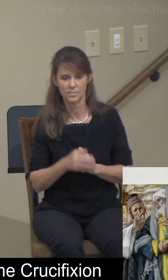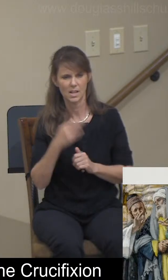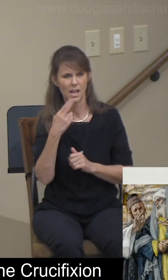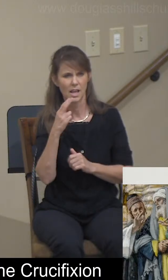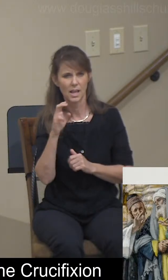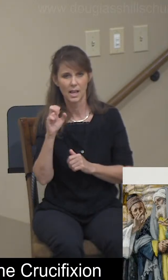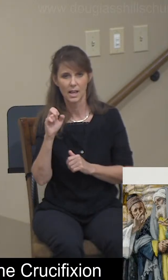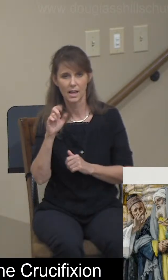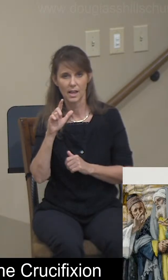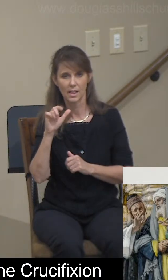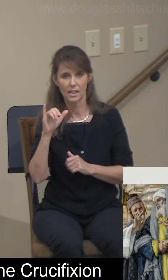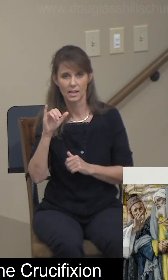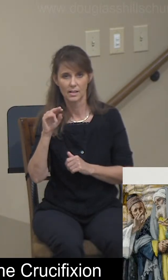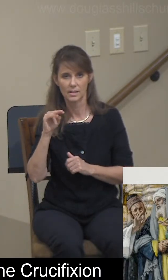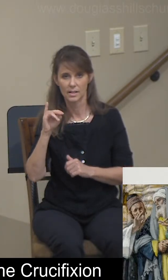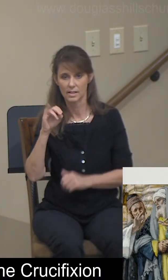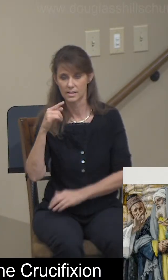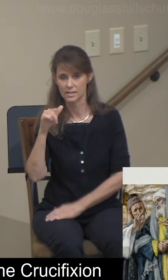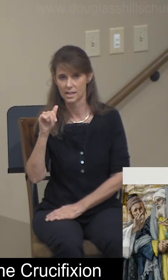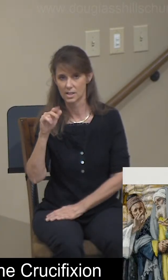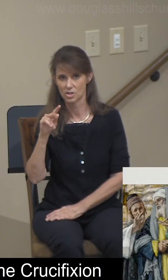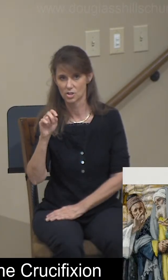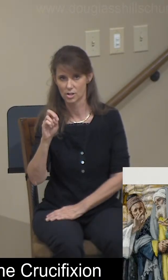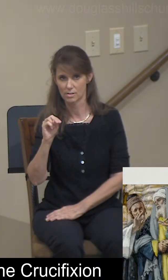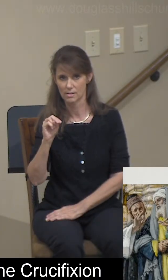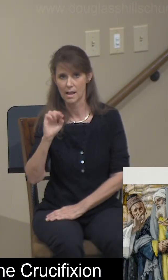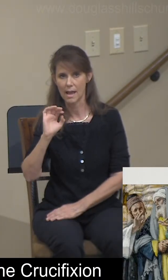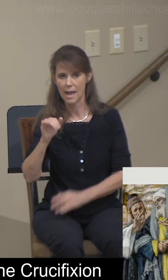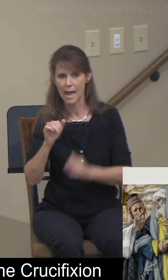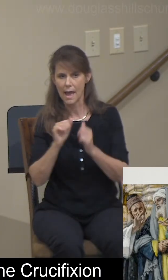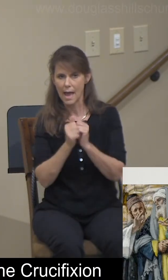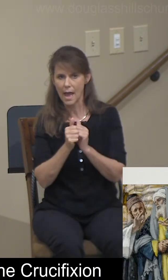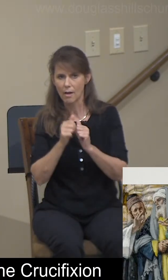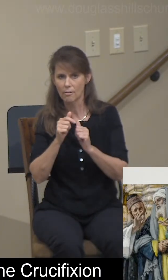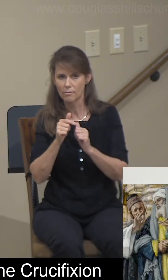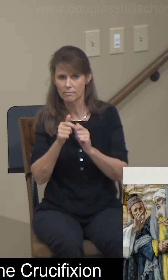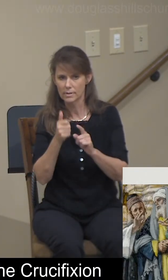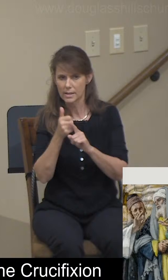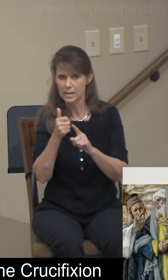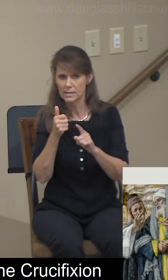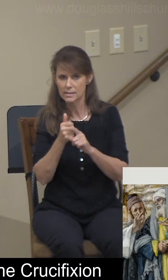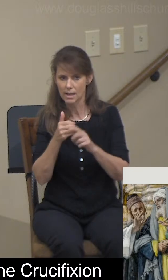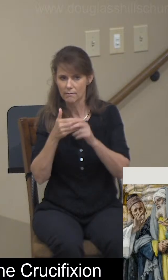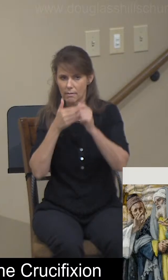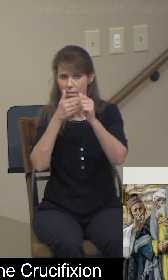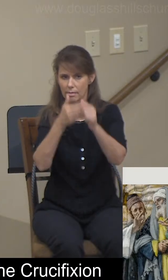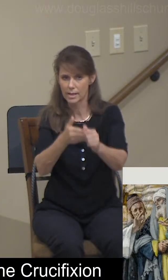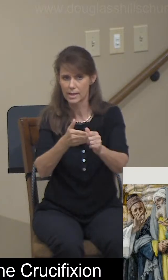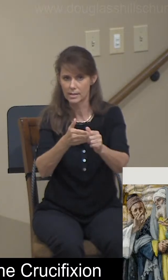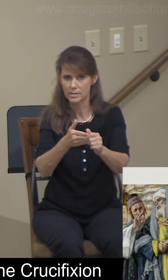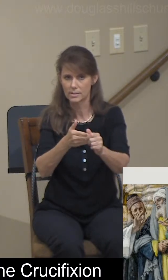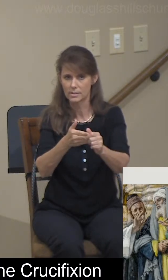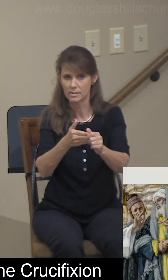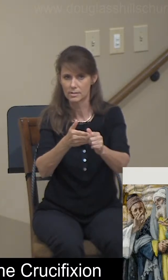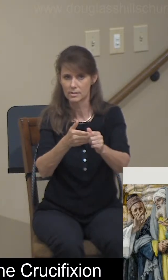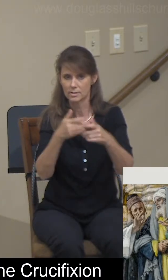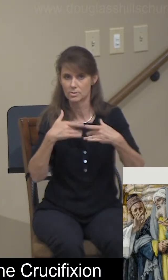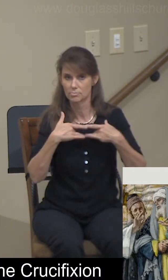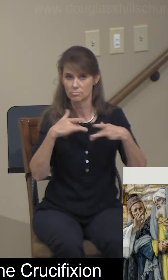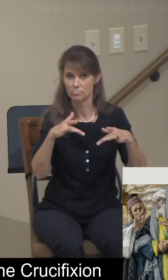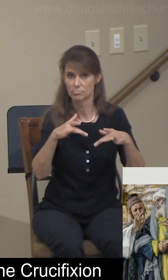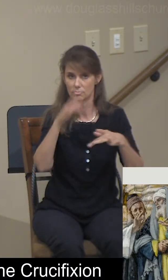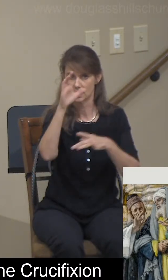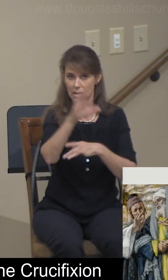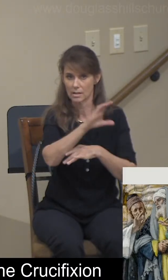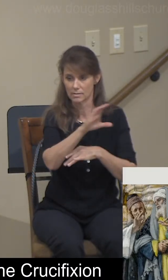Hellenization and how it ultimately leads to the event of our focus. Here are some of the tangible ways